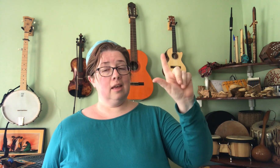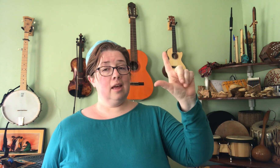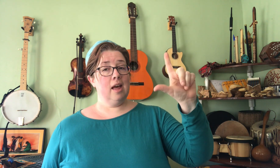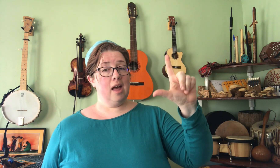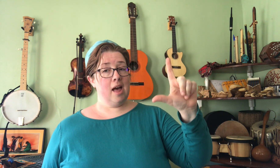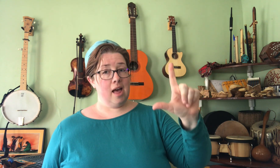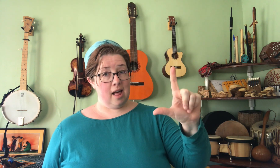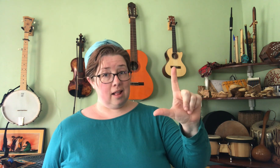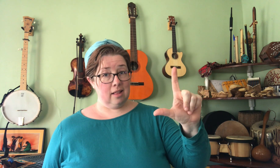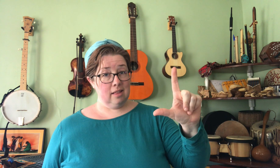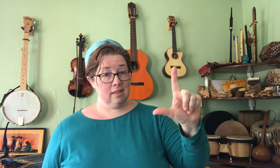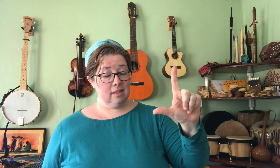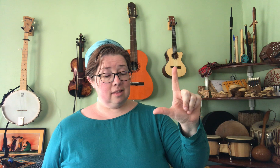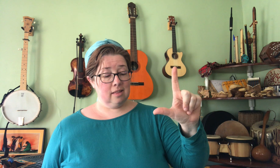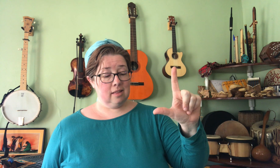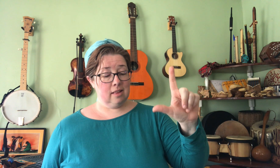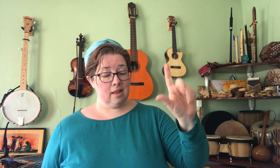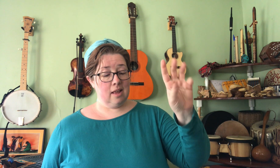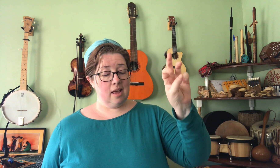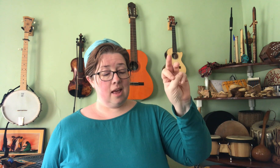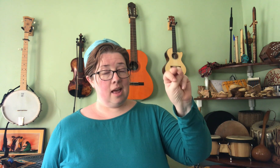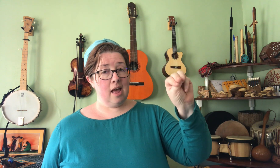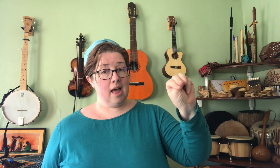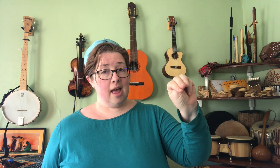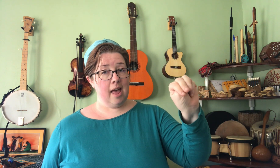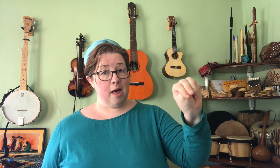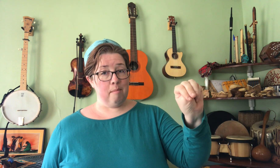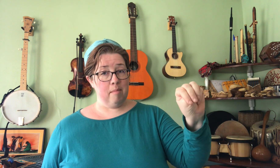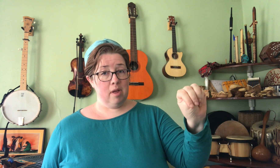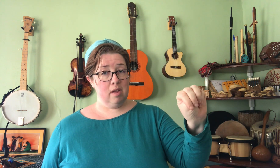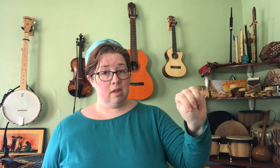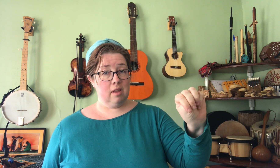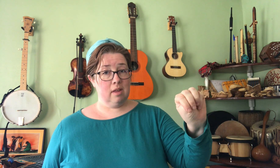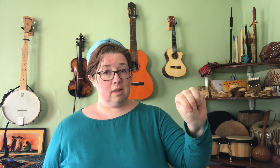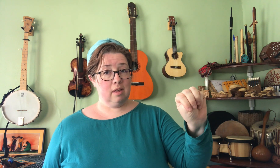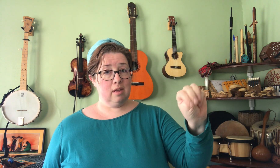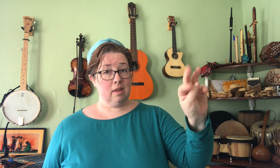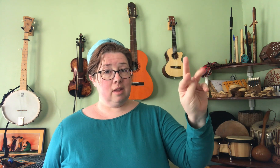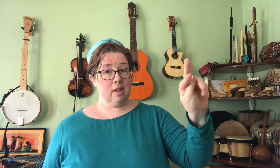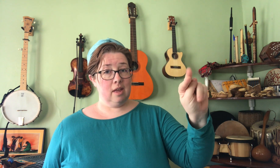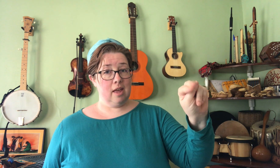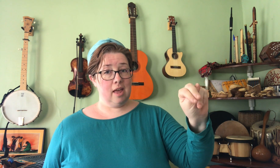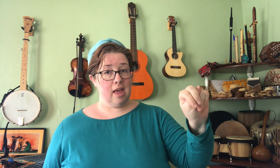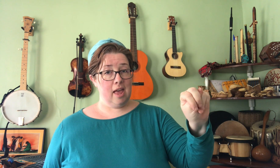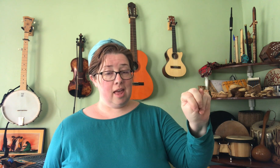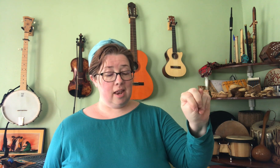L. M. N.